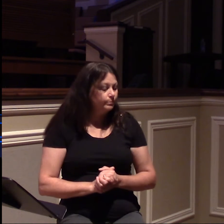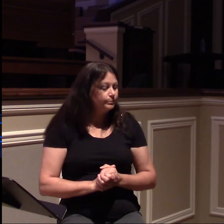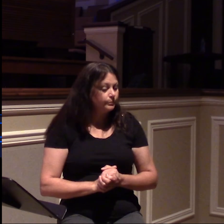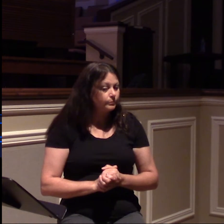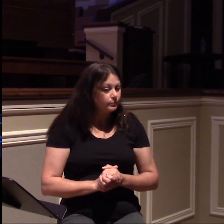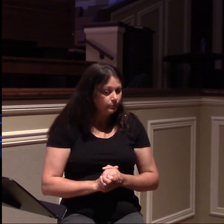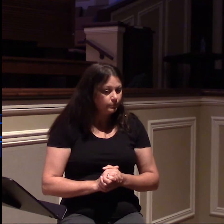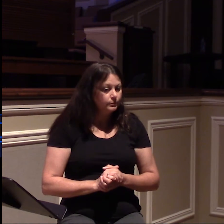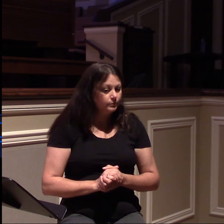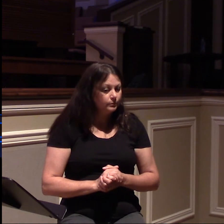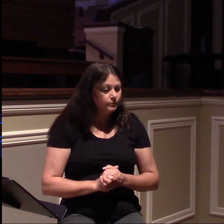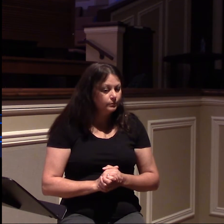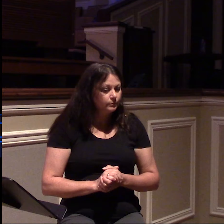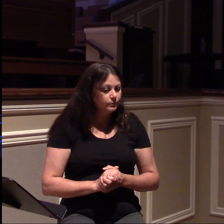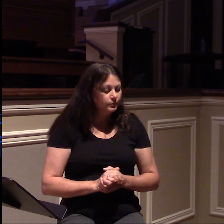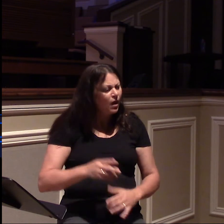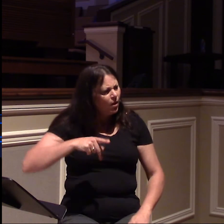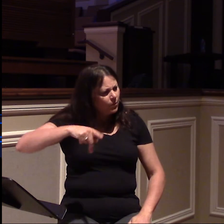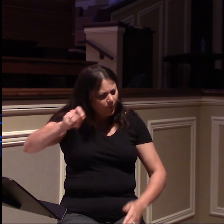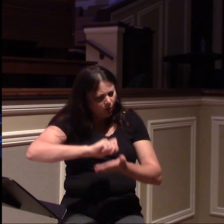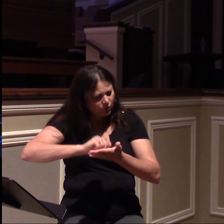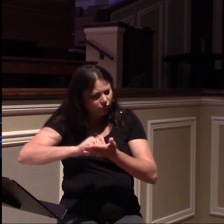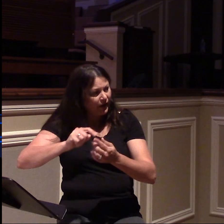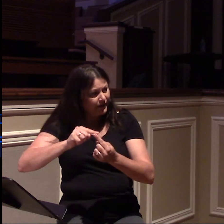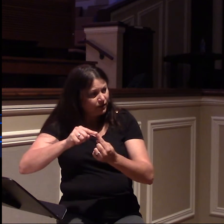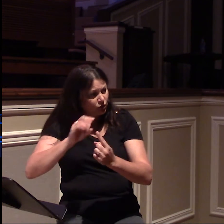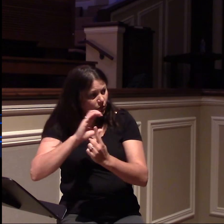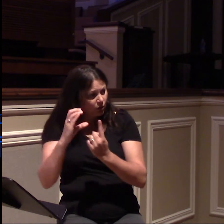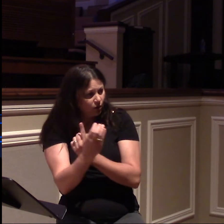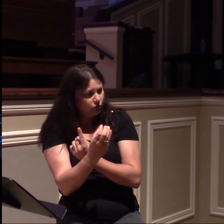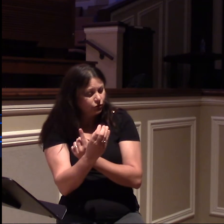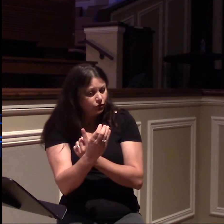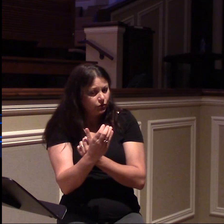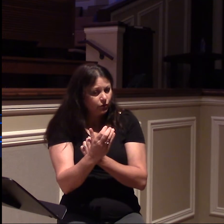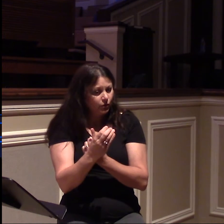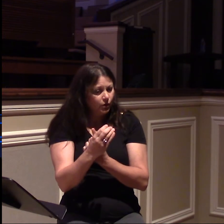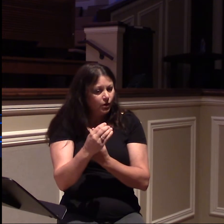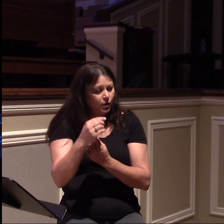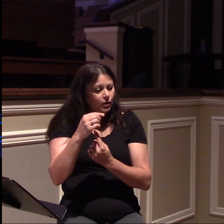that has completely capitulated philosophically to the idea of dualism.